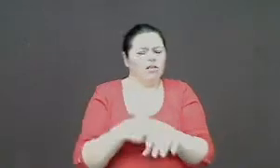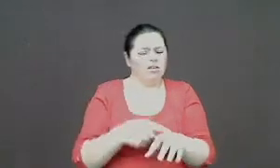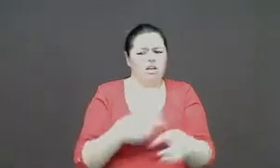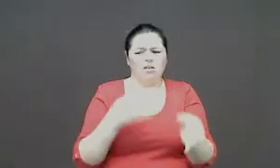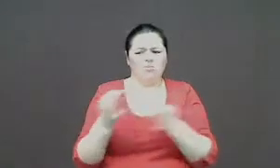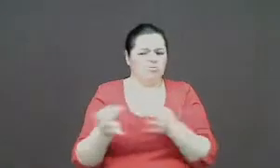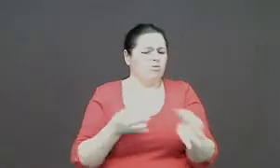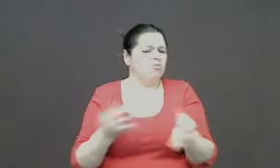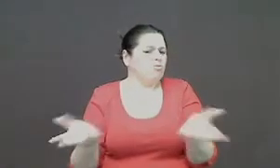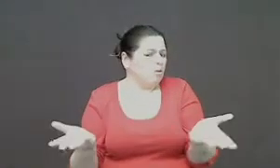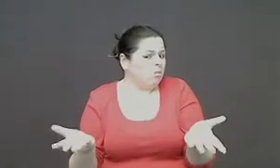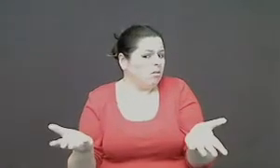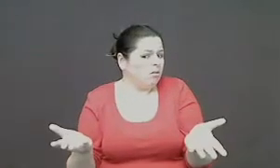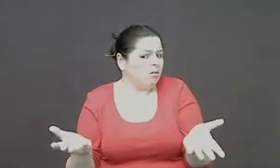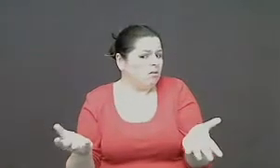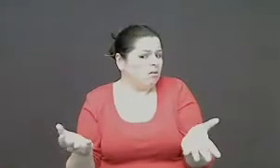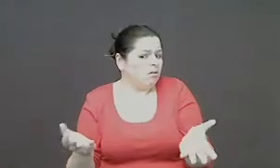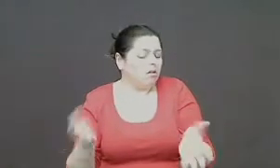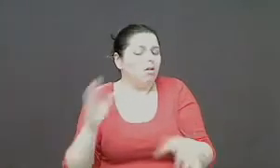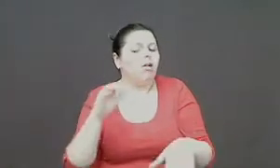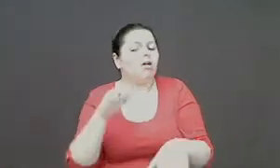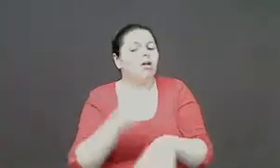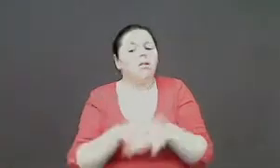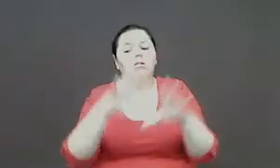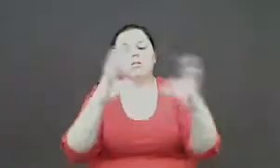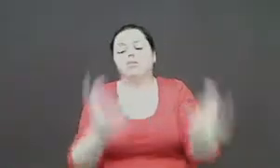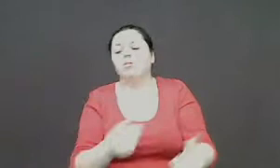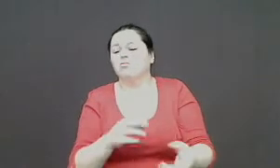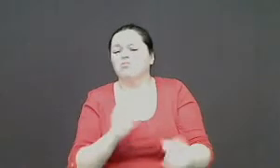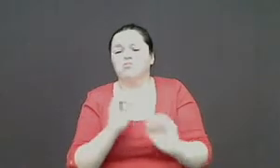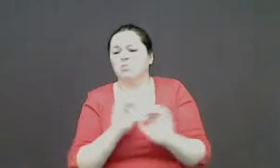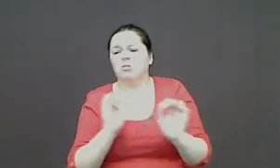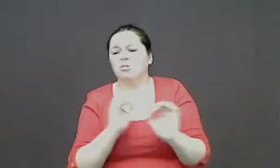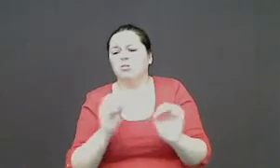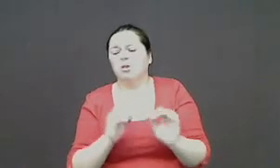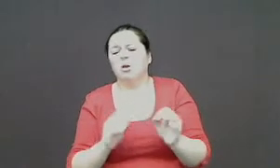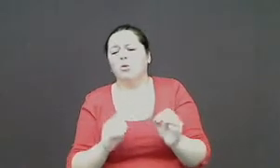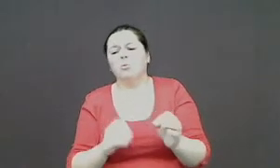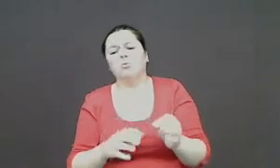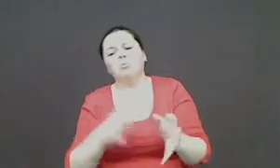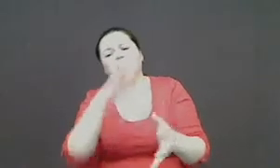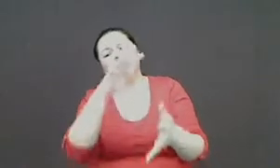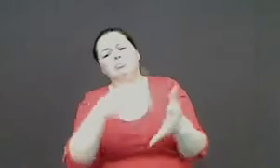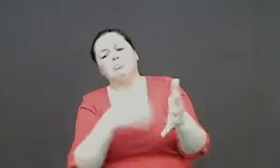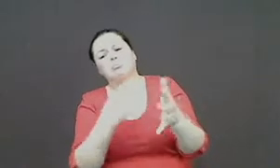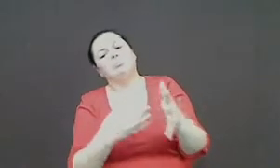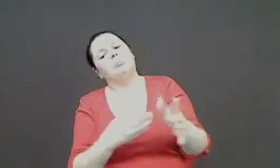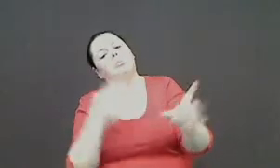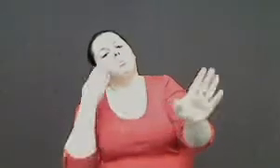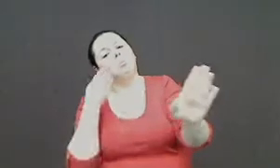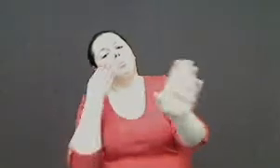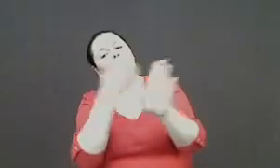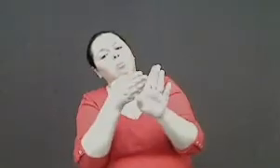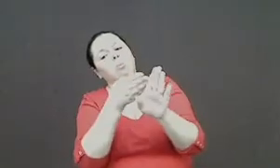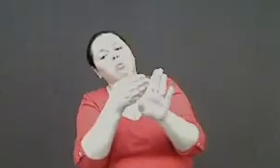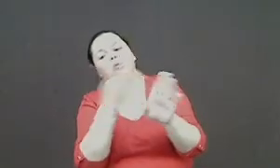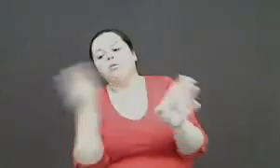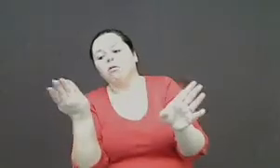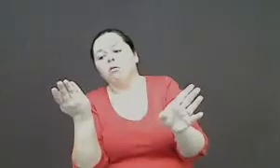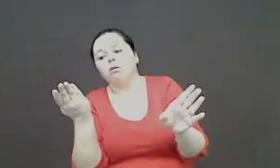Because on this sphere, there's no reference point. There's no place to start from. Now, when we